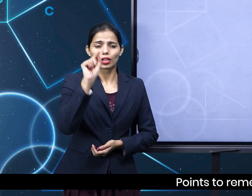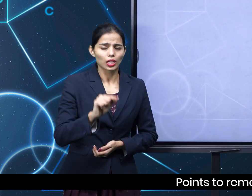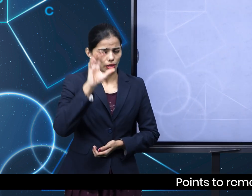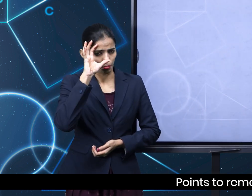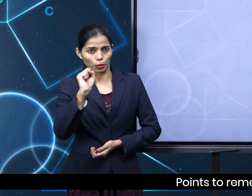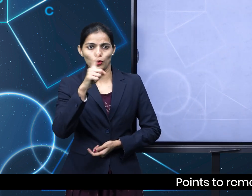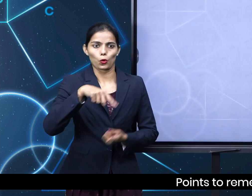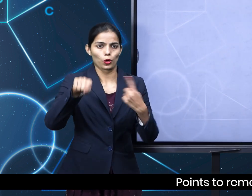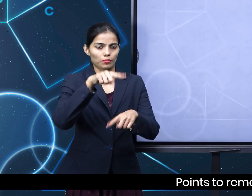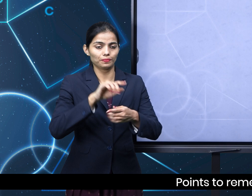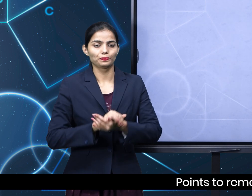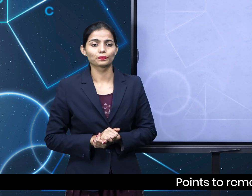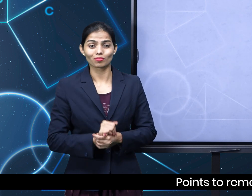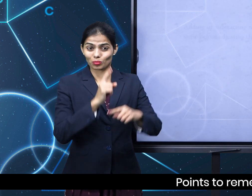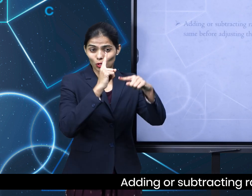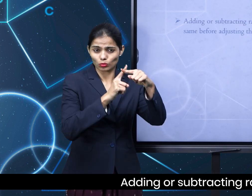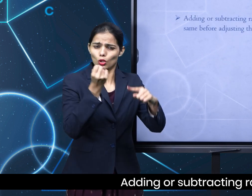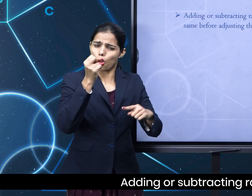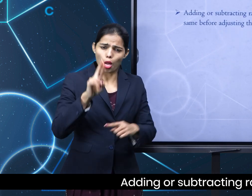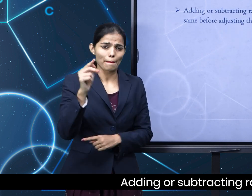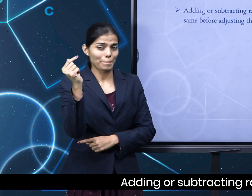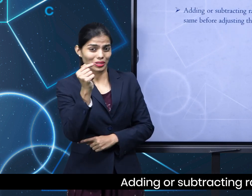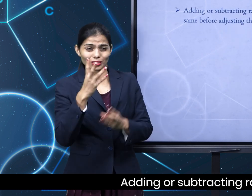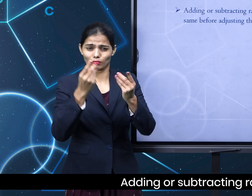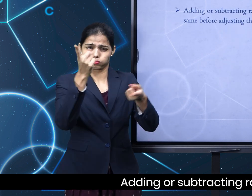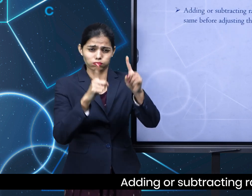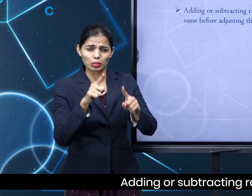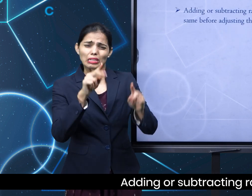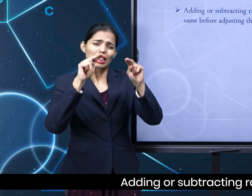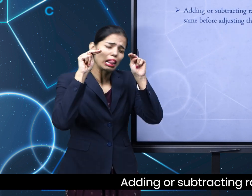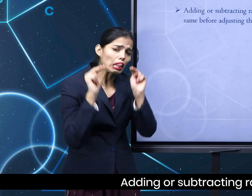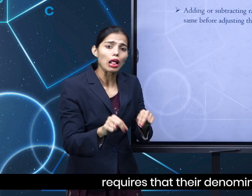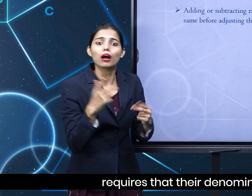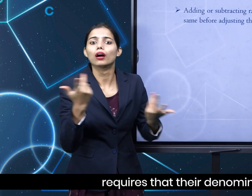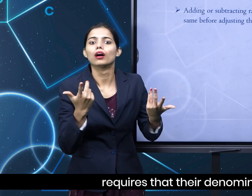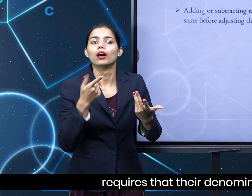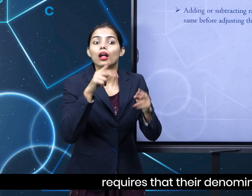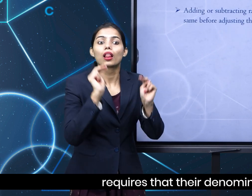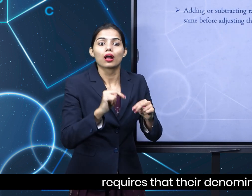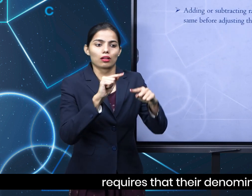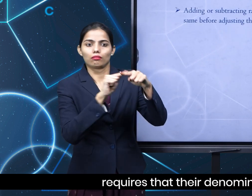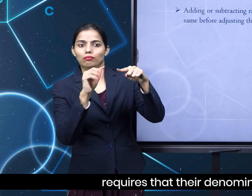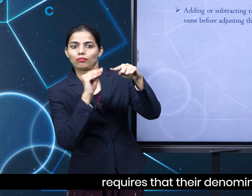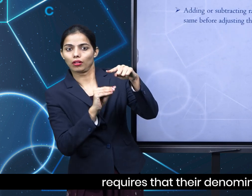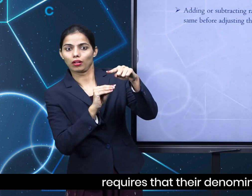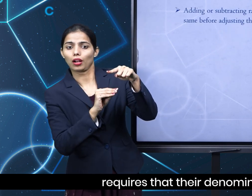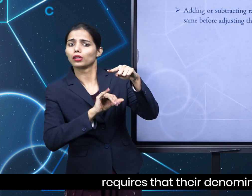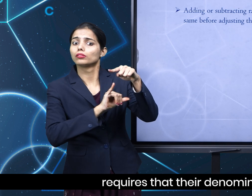Points to remember. Adding or subtracting rational numbers requires that their denominators are the